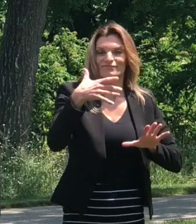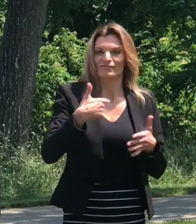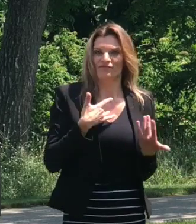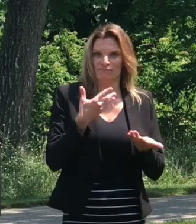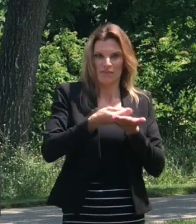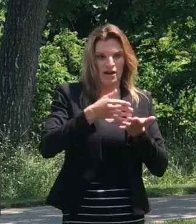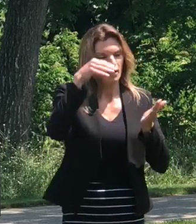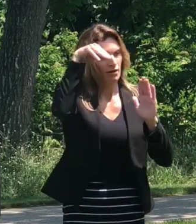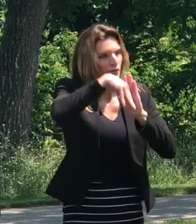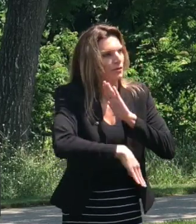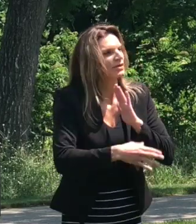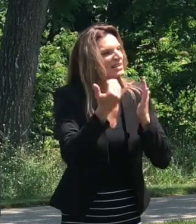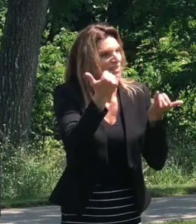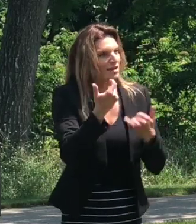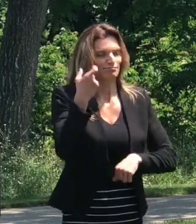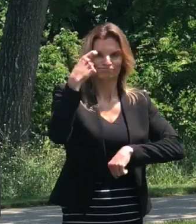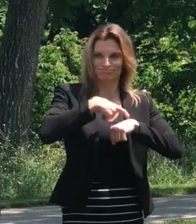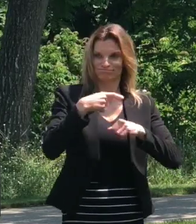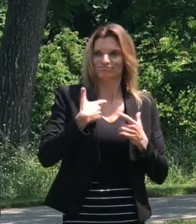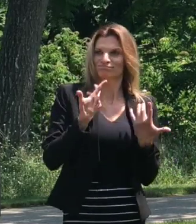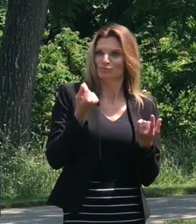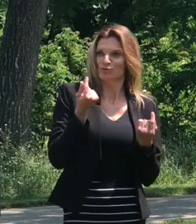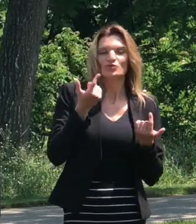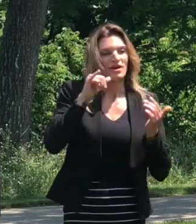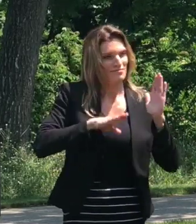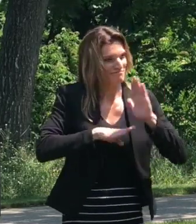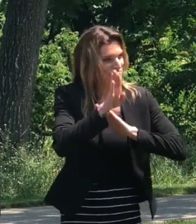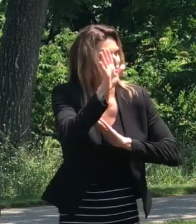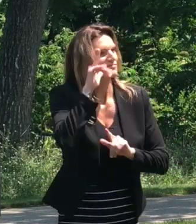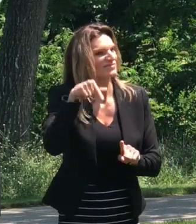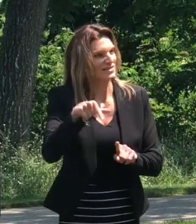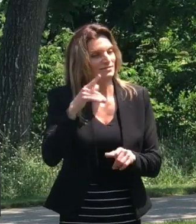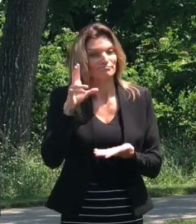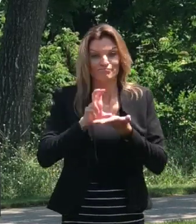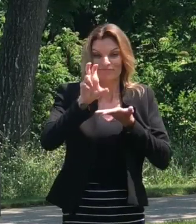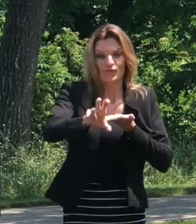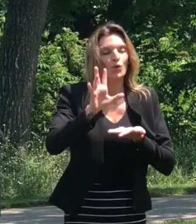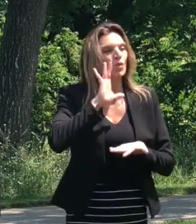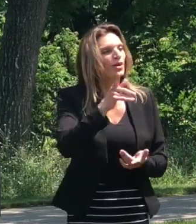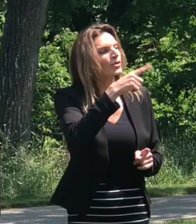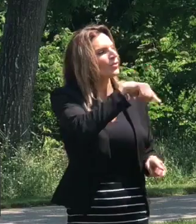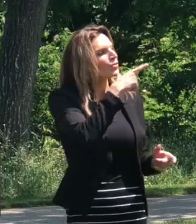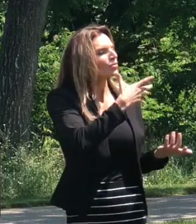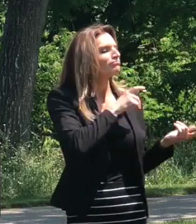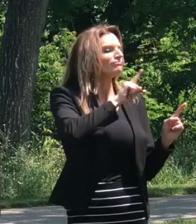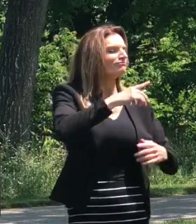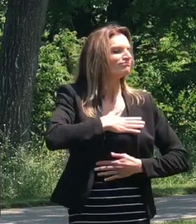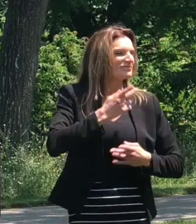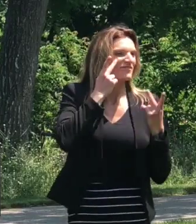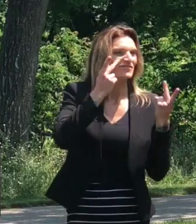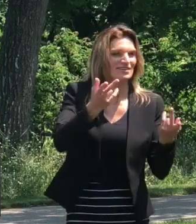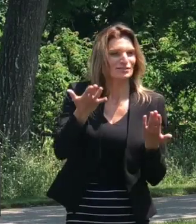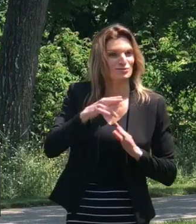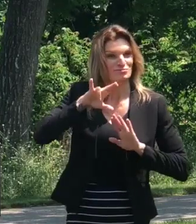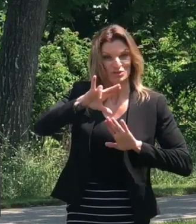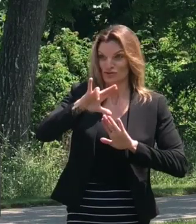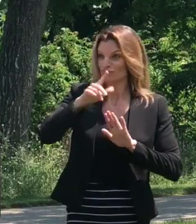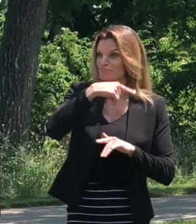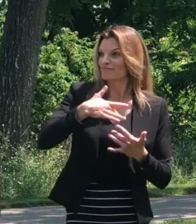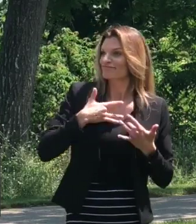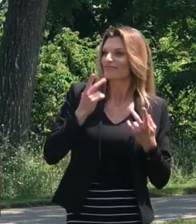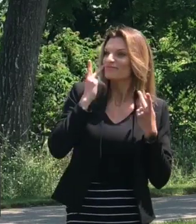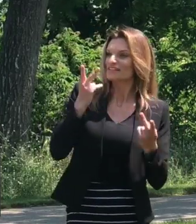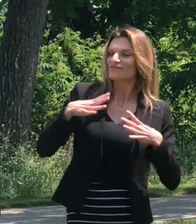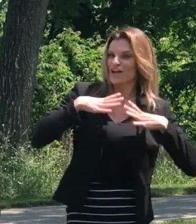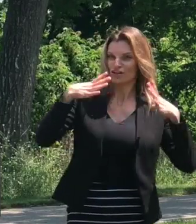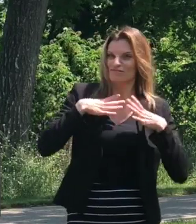recreation make Michigan a more competitive and attractive destination for tourism, and it pays enormous